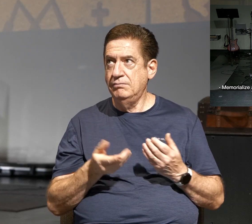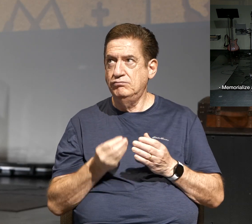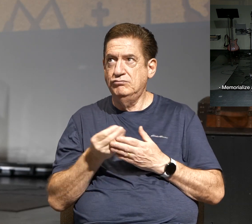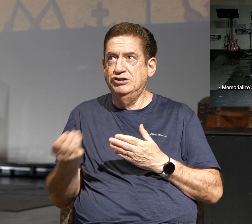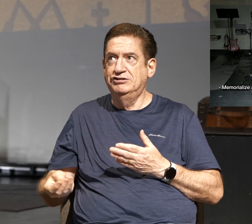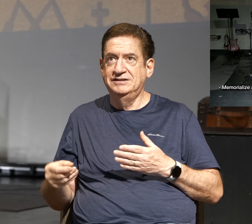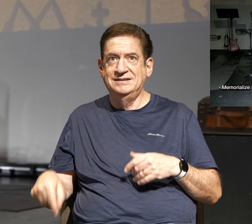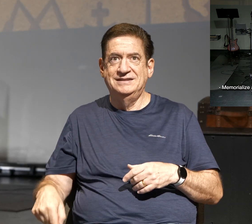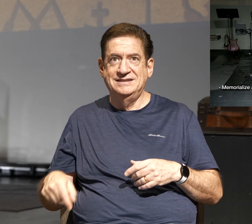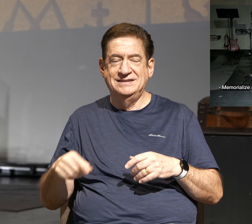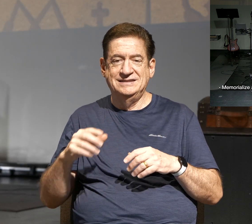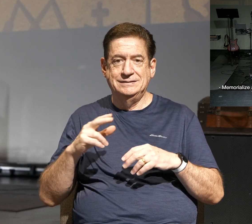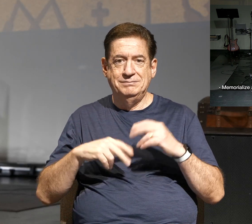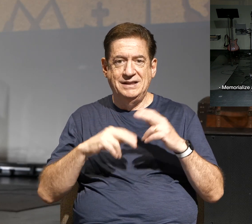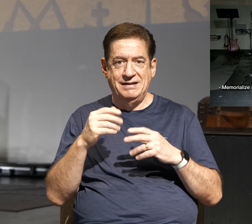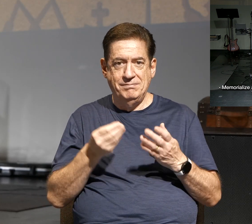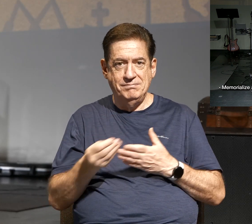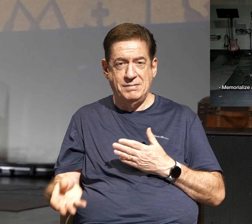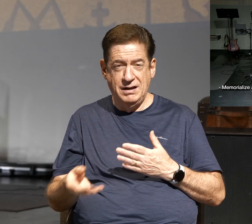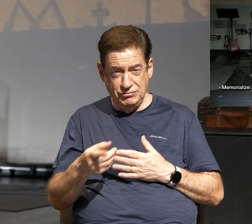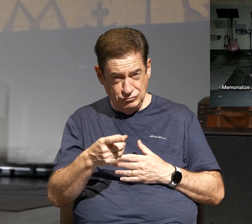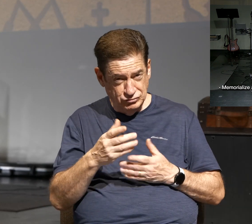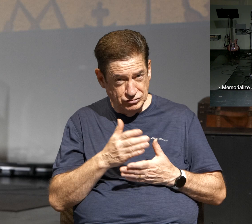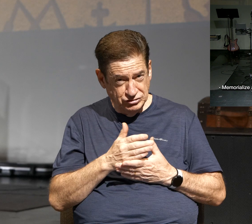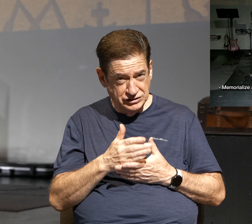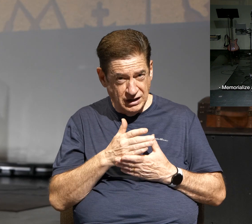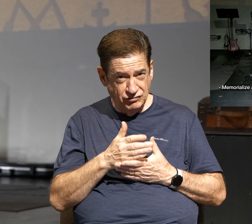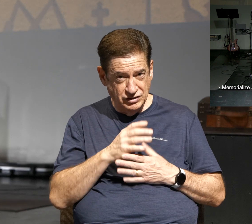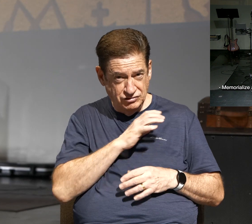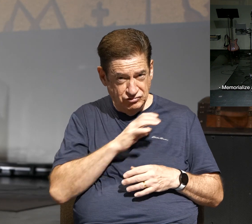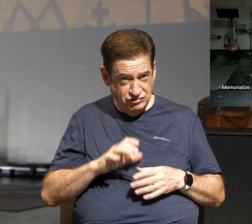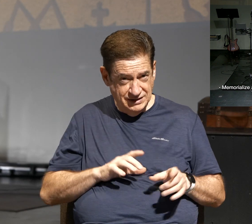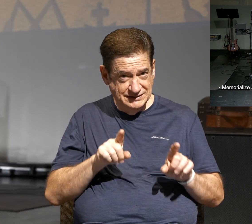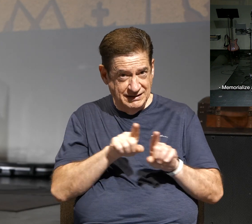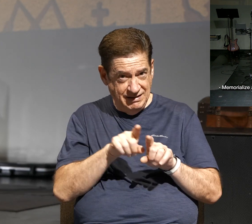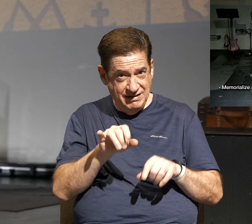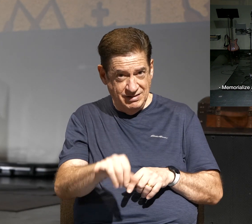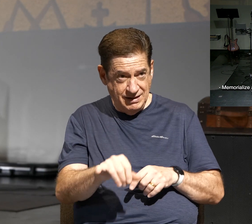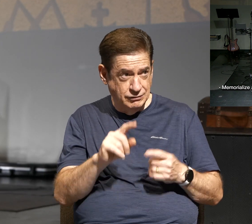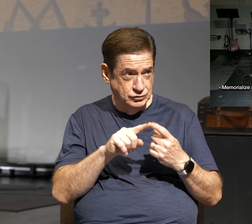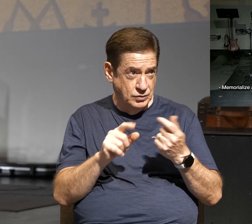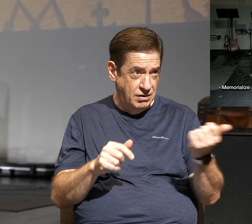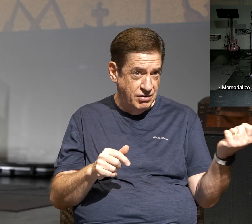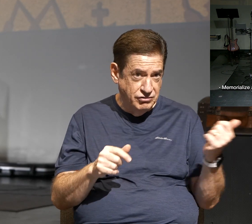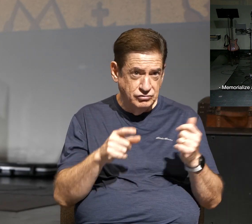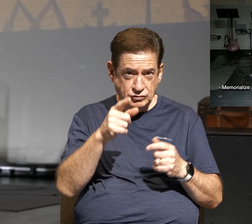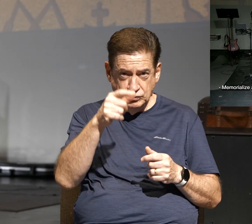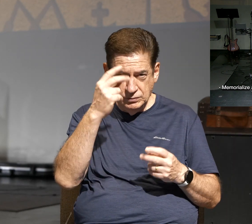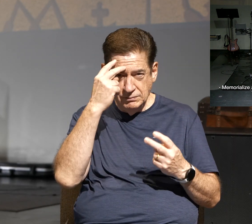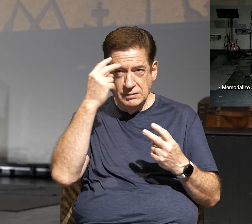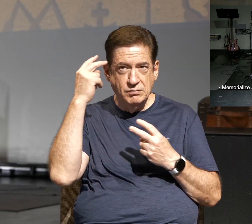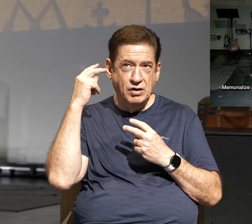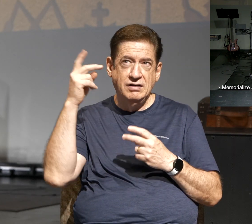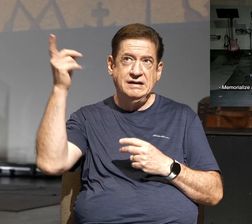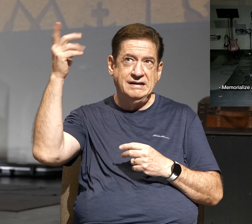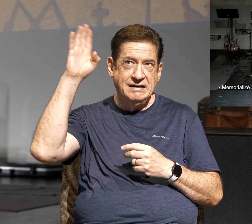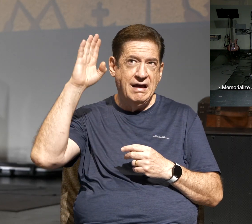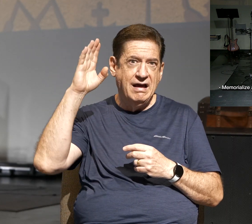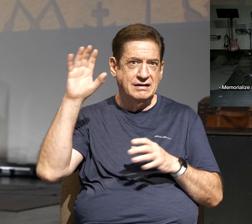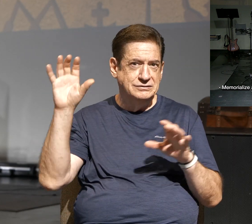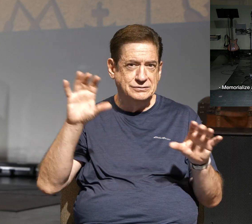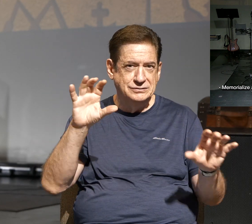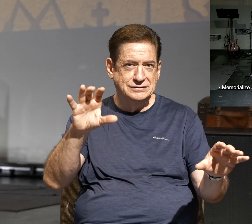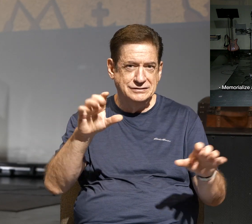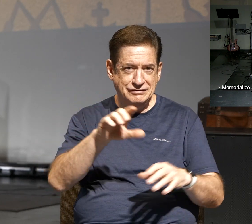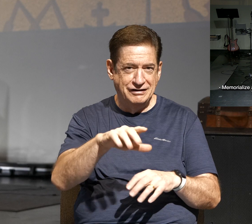this and buy this. Are you sharing Christ like that to others? Are you memorializing and sharing with others